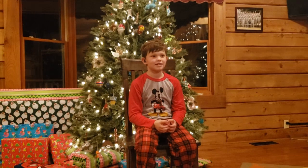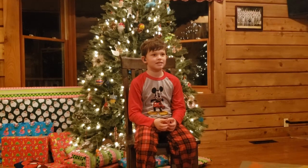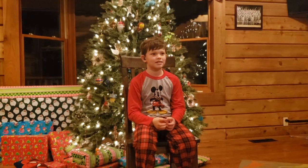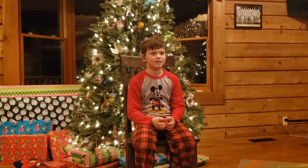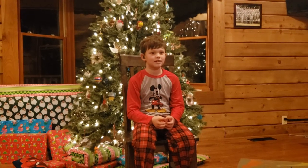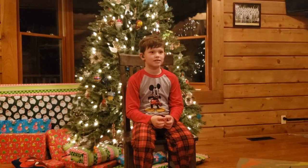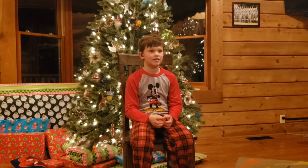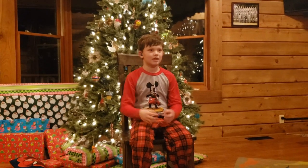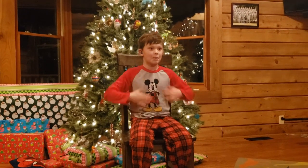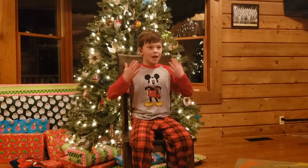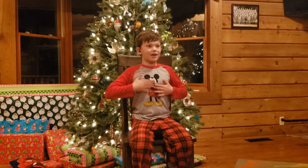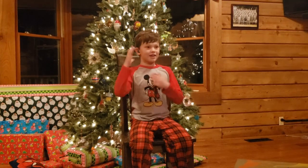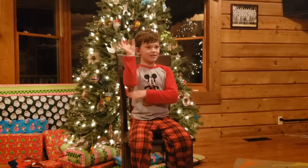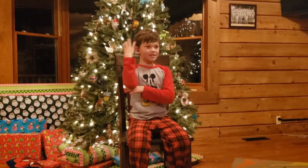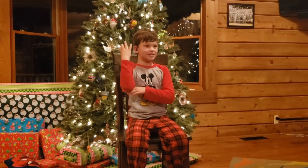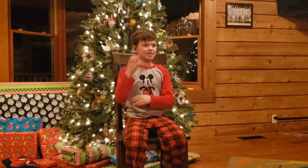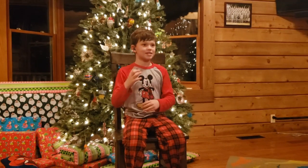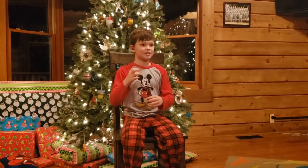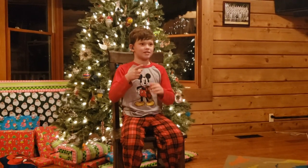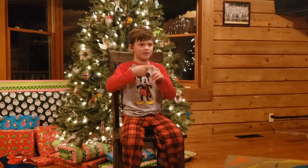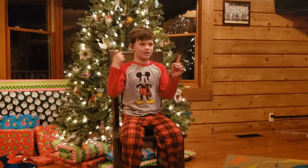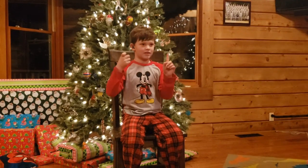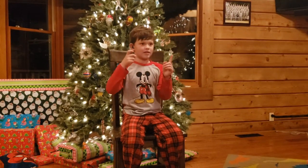Merry Christmas from the Very Hungry Caterpillar